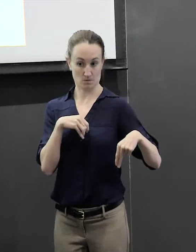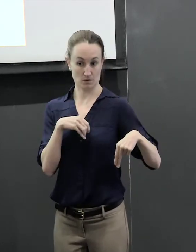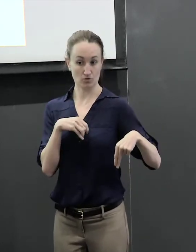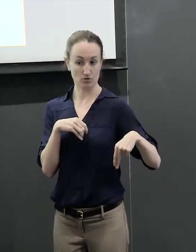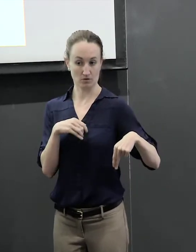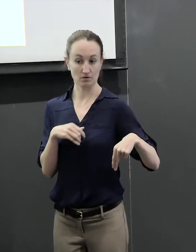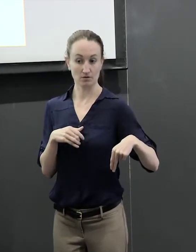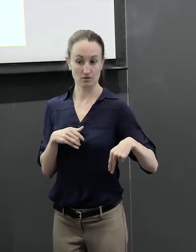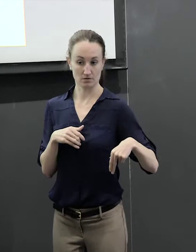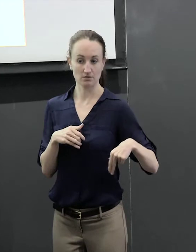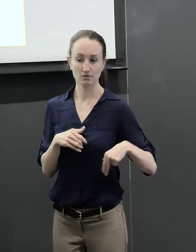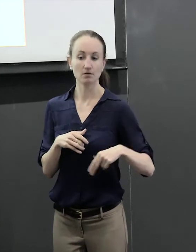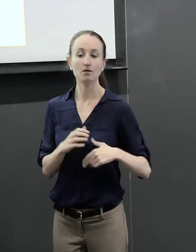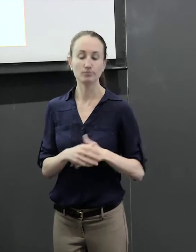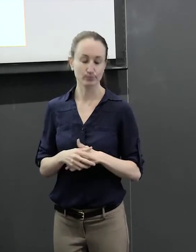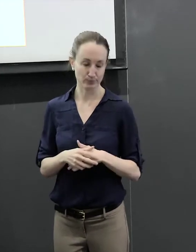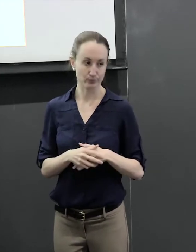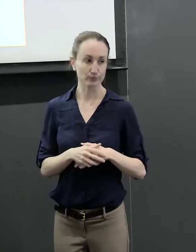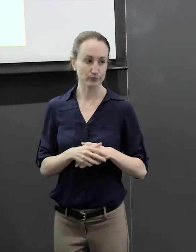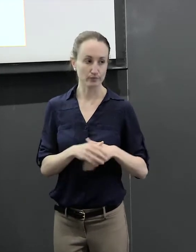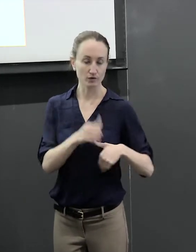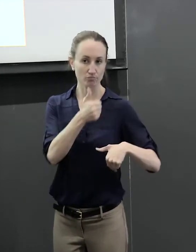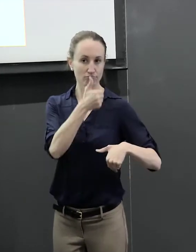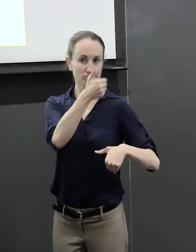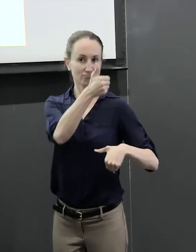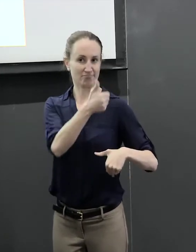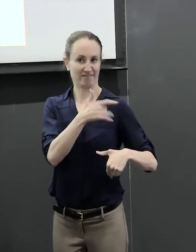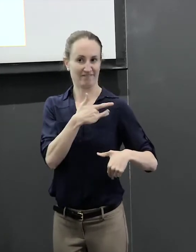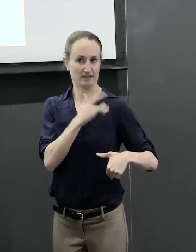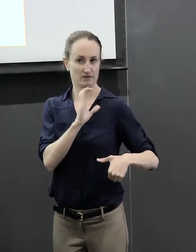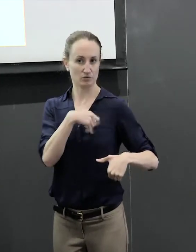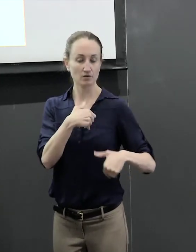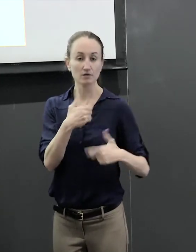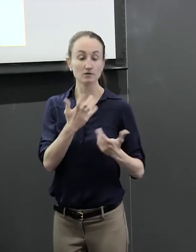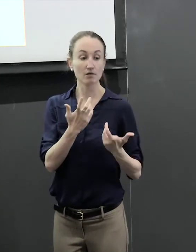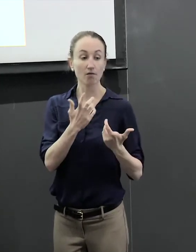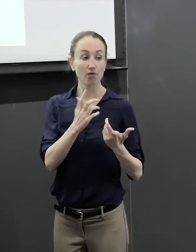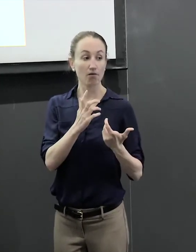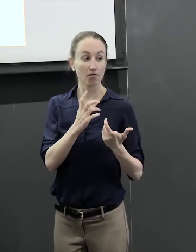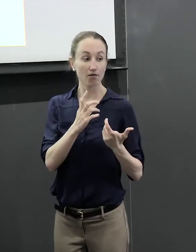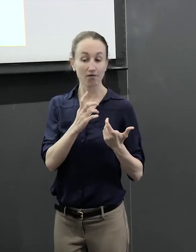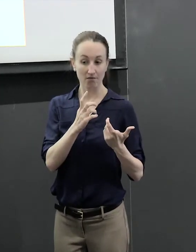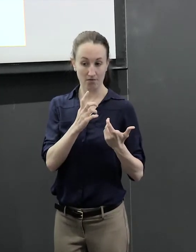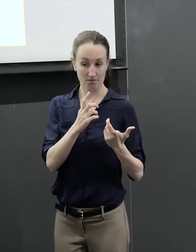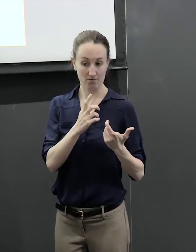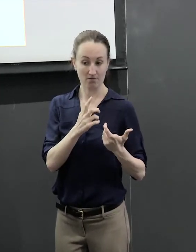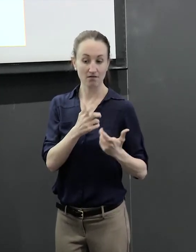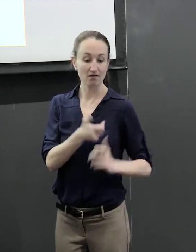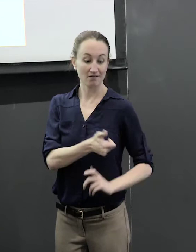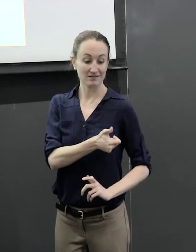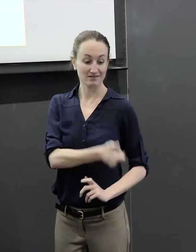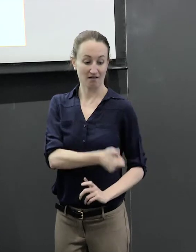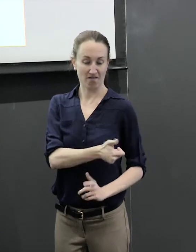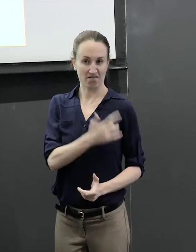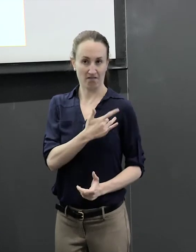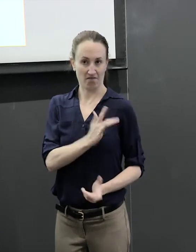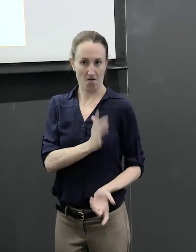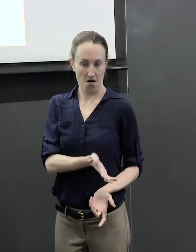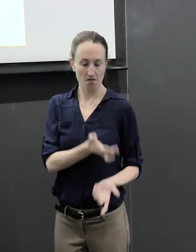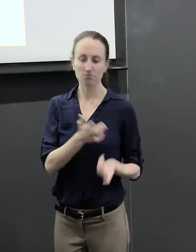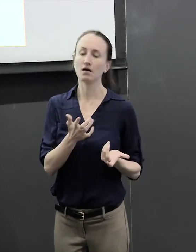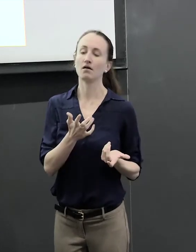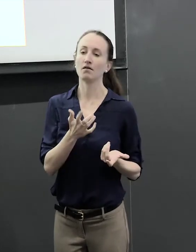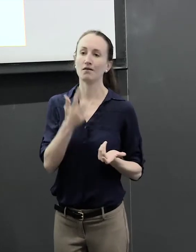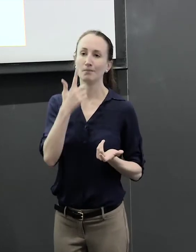The sentence is in fact fine. And the fact that the sentence is fine suggests that we can disregard